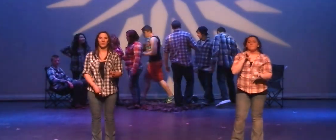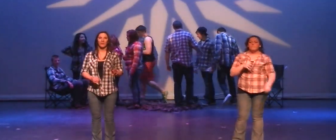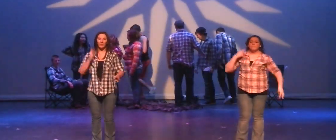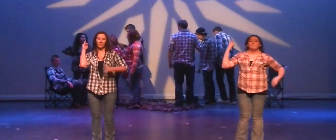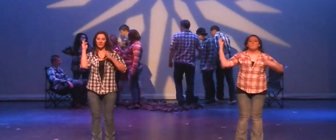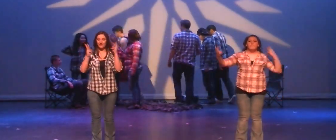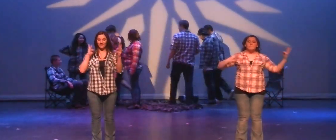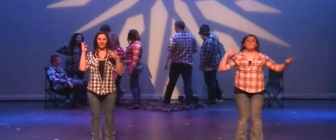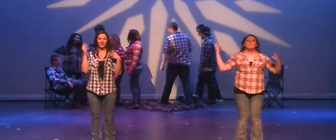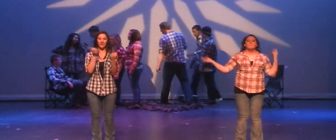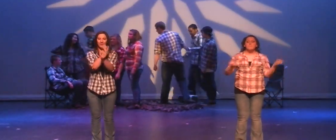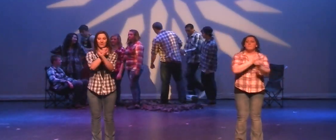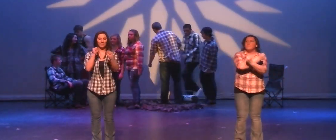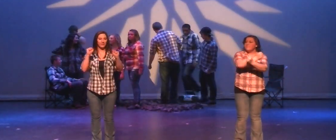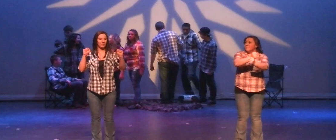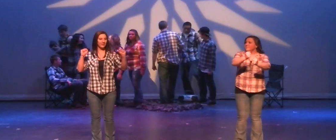little body that's green